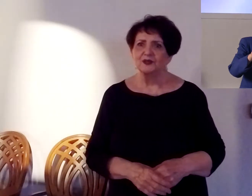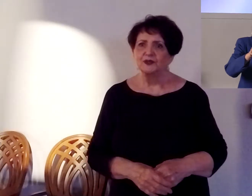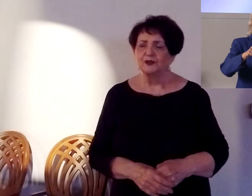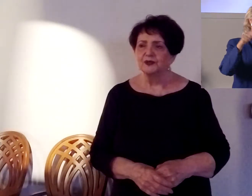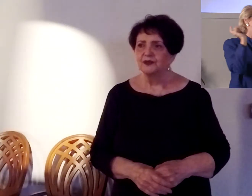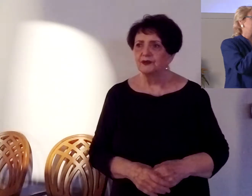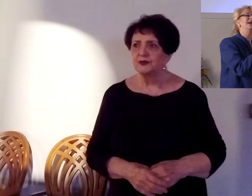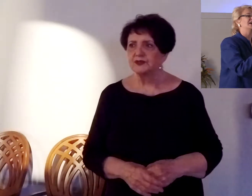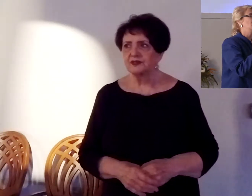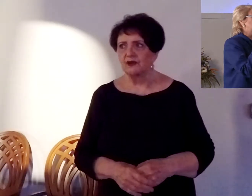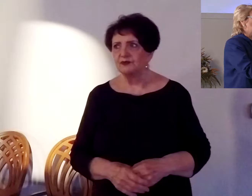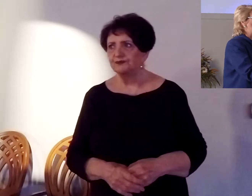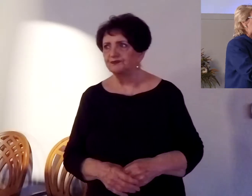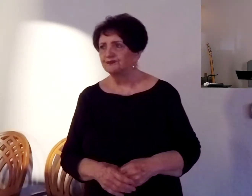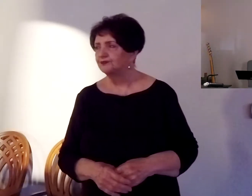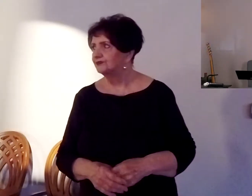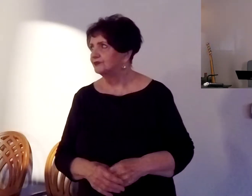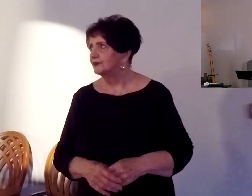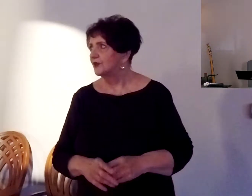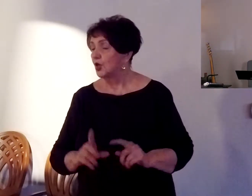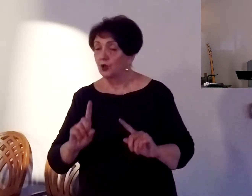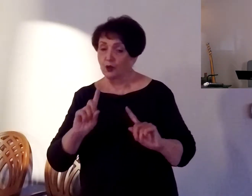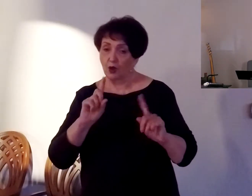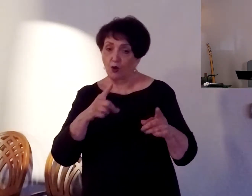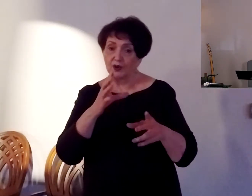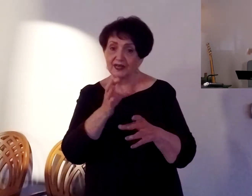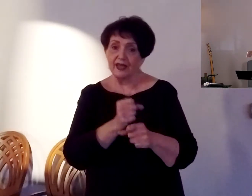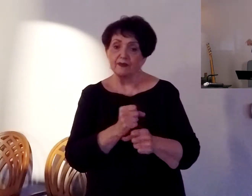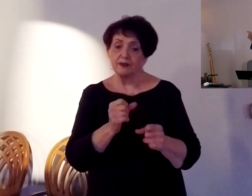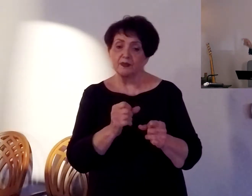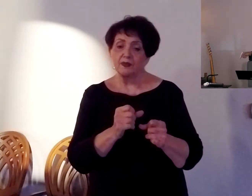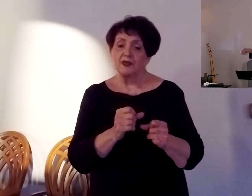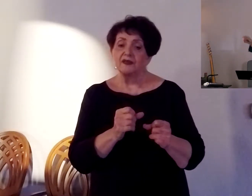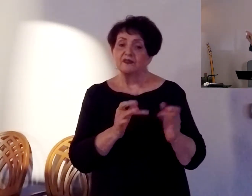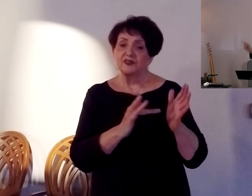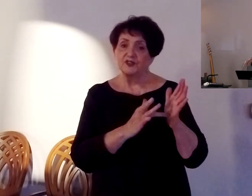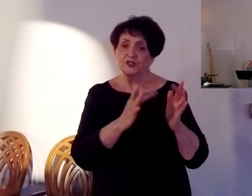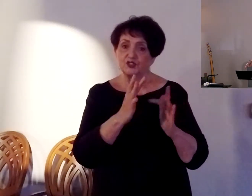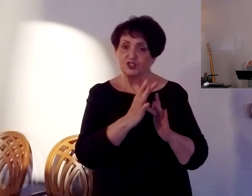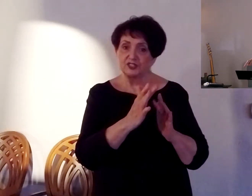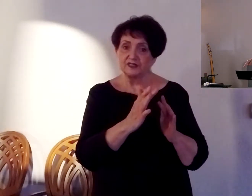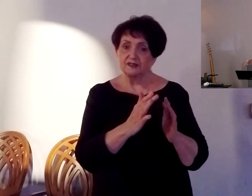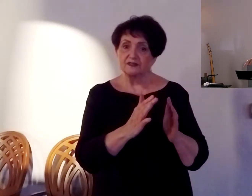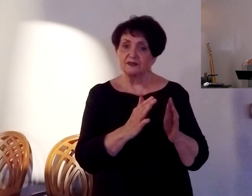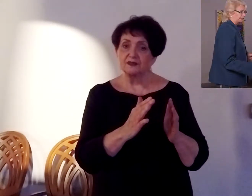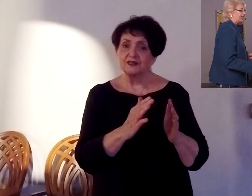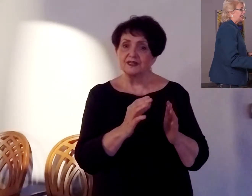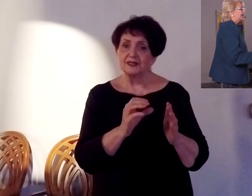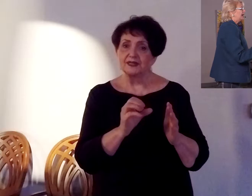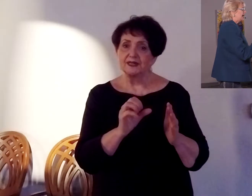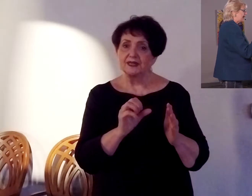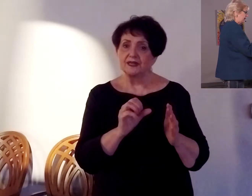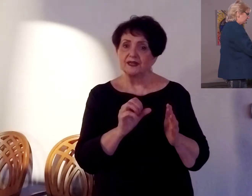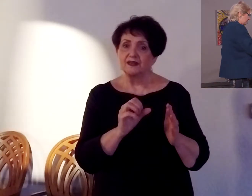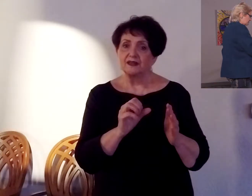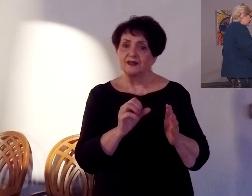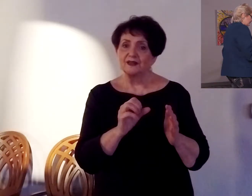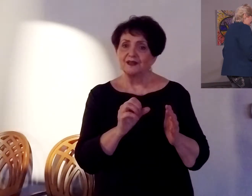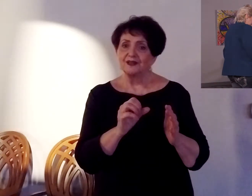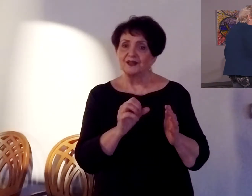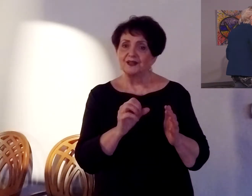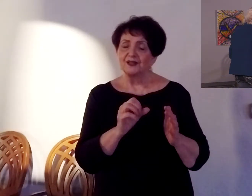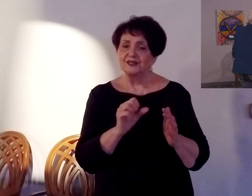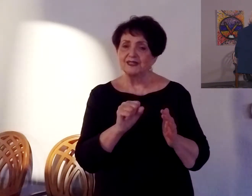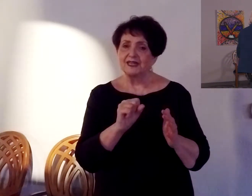here's the thing. Go out and get the Jesus Seminar version of the Gospels. And the